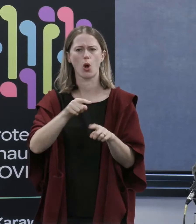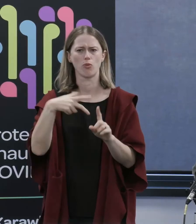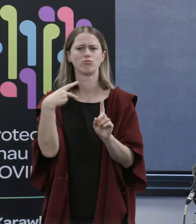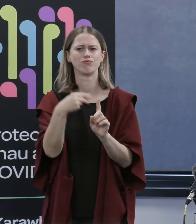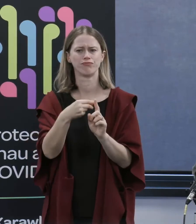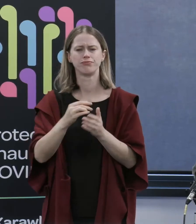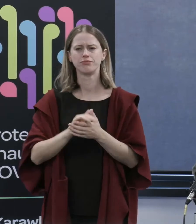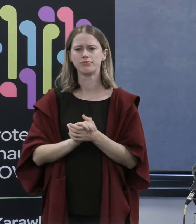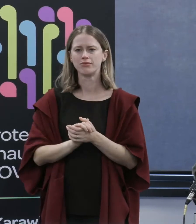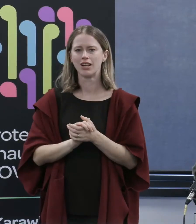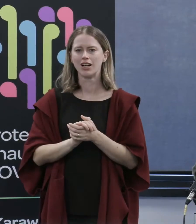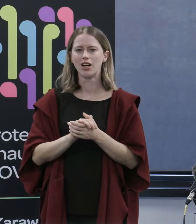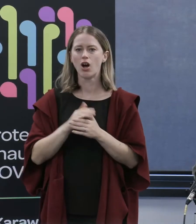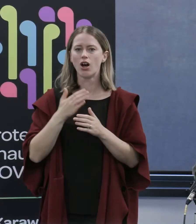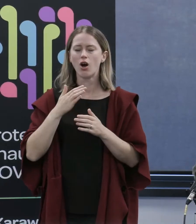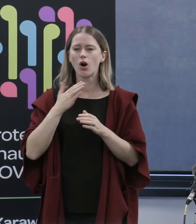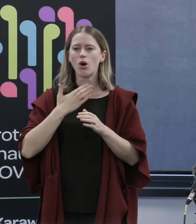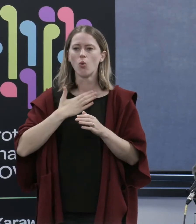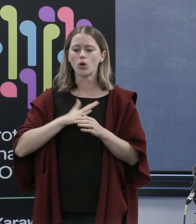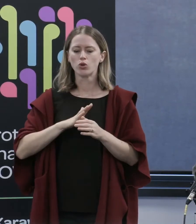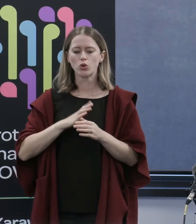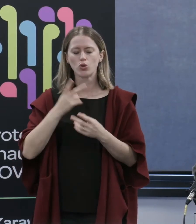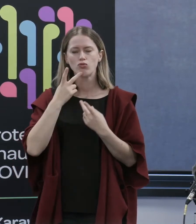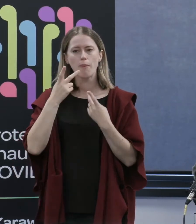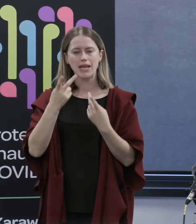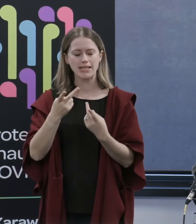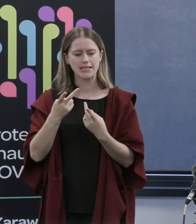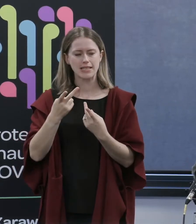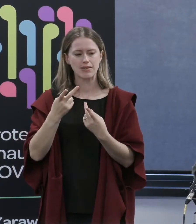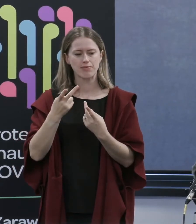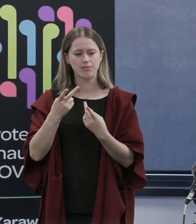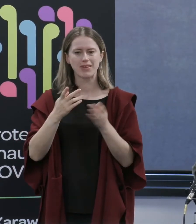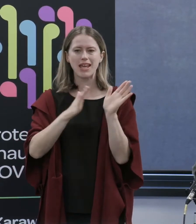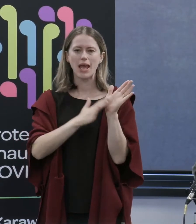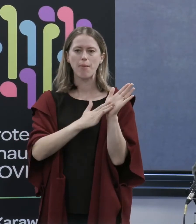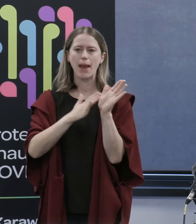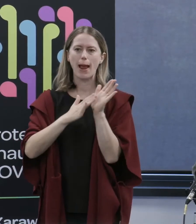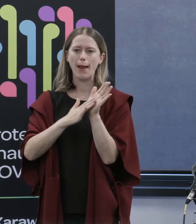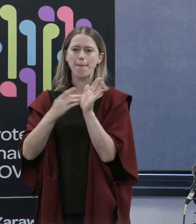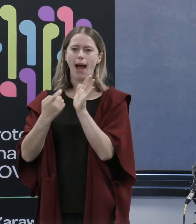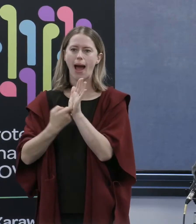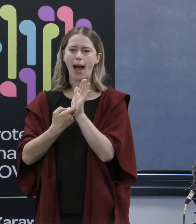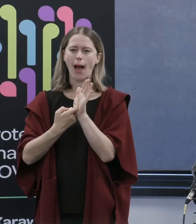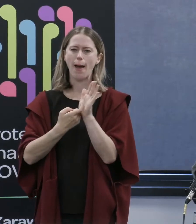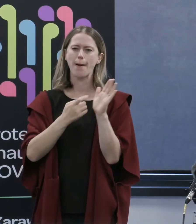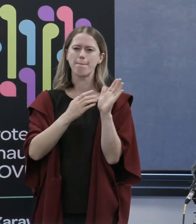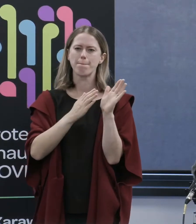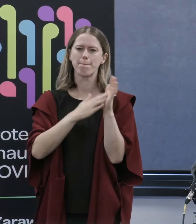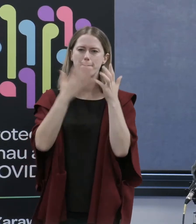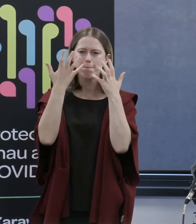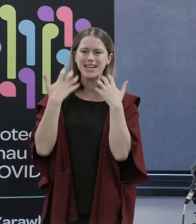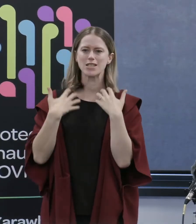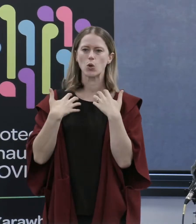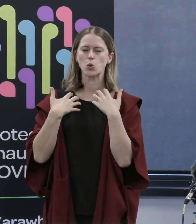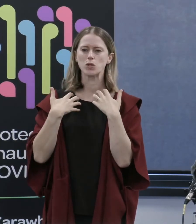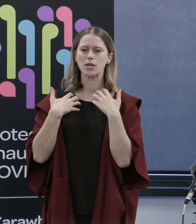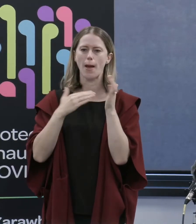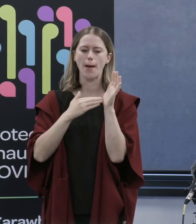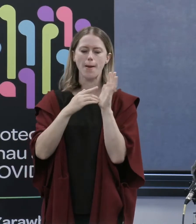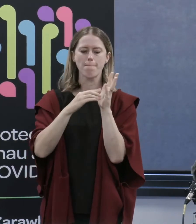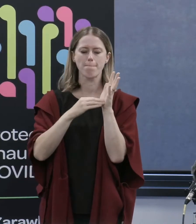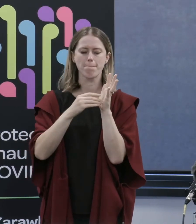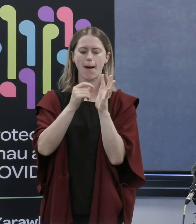one. I also want to re-emphasise the importance of MMR, measles, mumps, rubella vaccination. We had